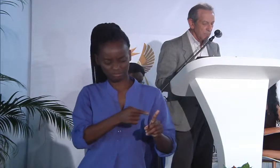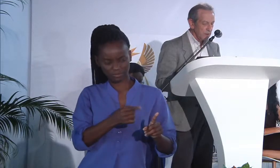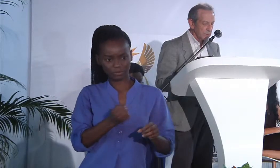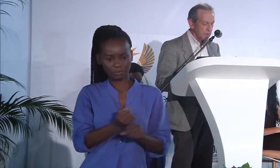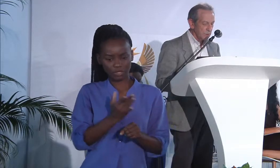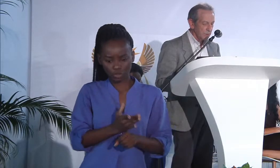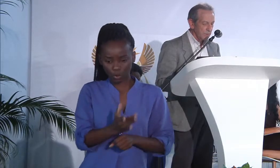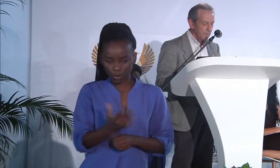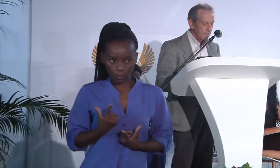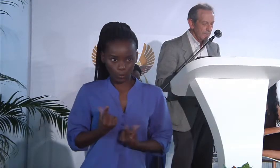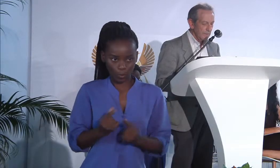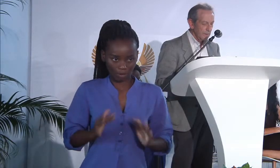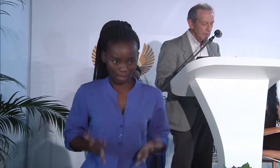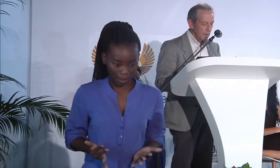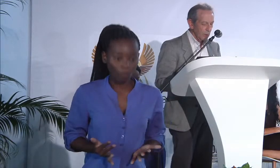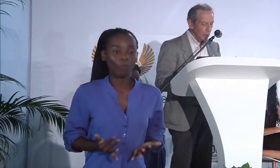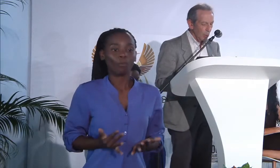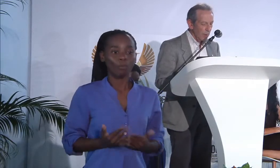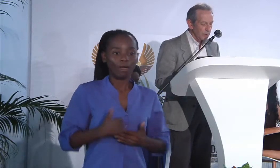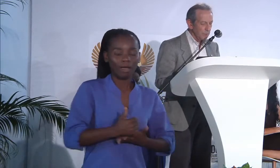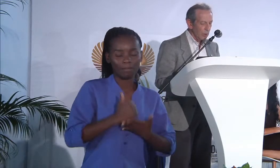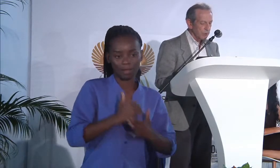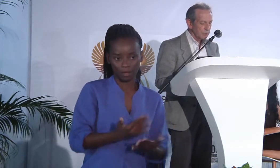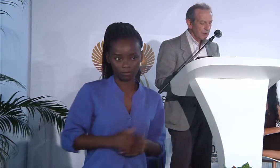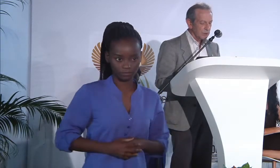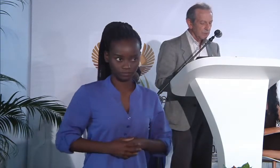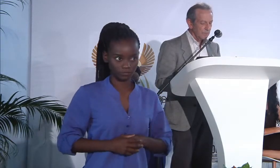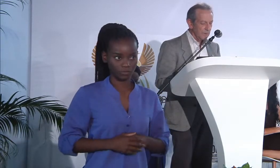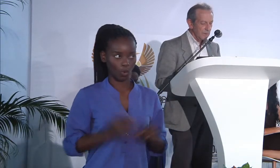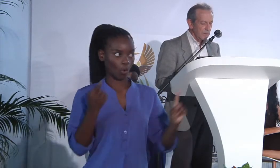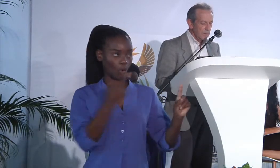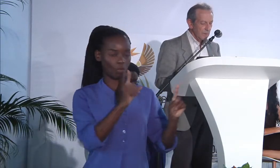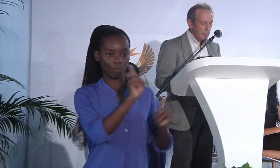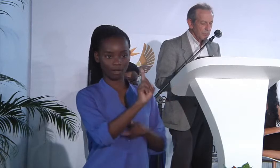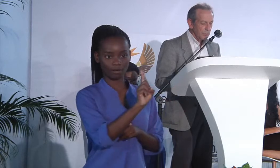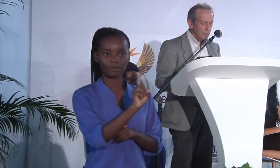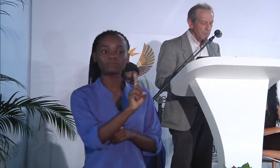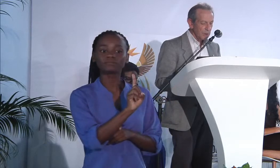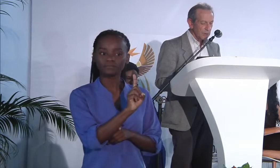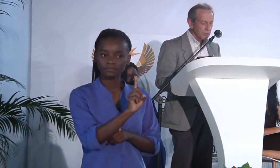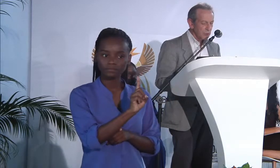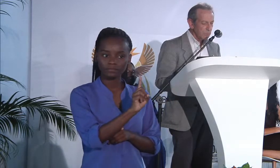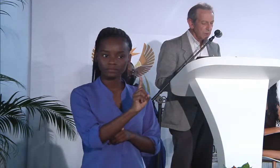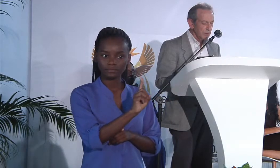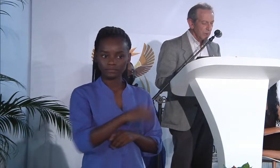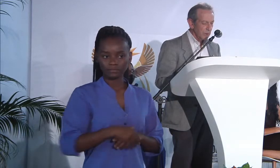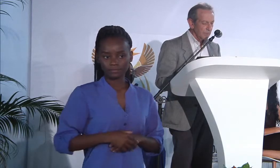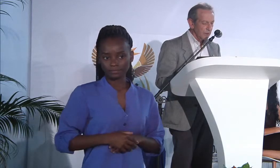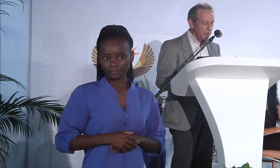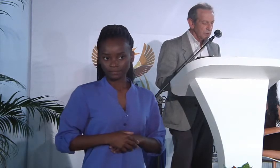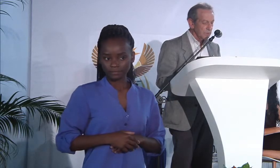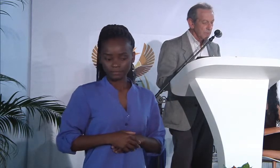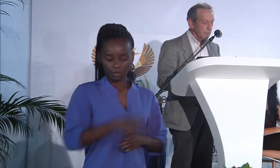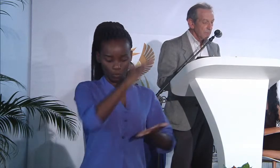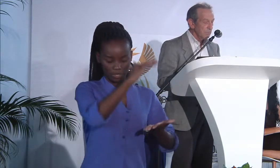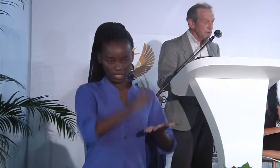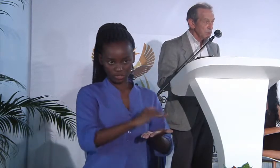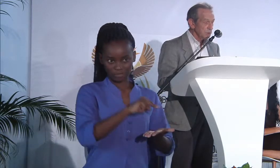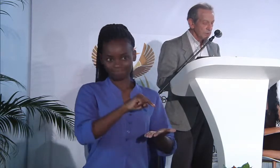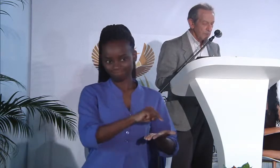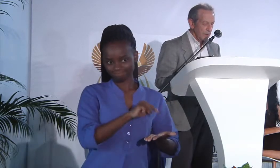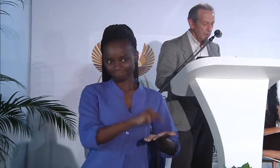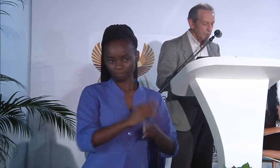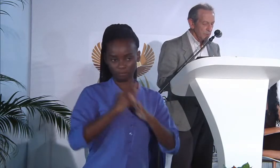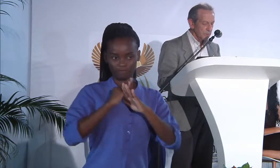they should be executed. Goal 1 demands reduction through prevention and treatment of drug use,